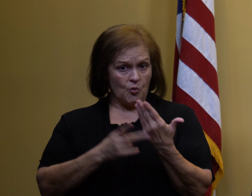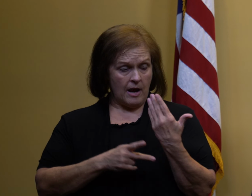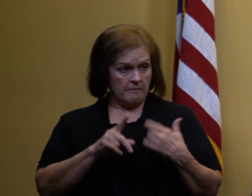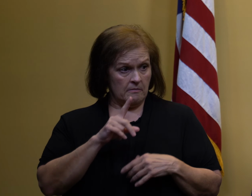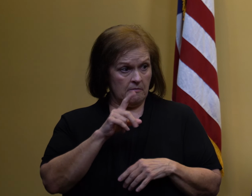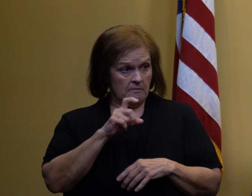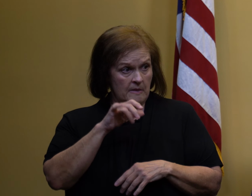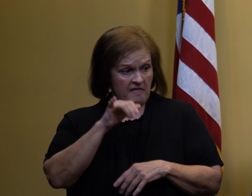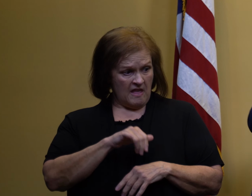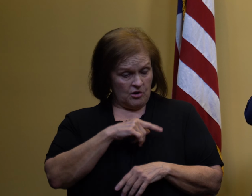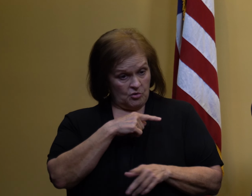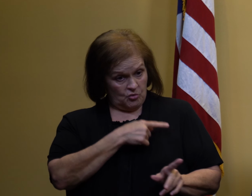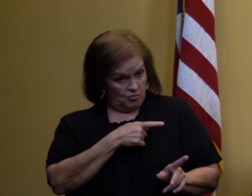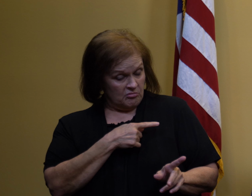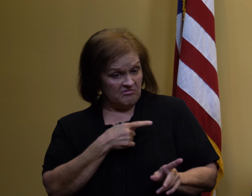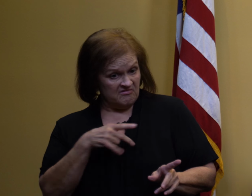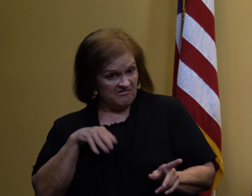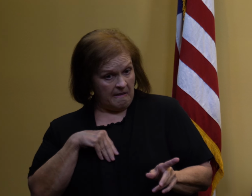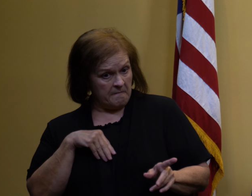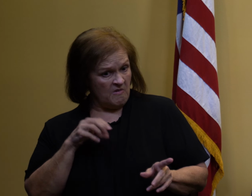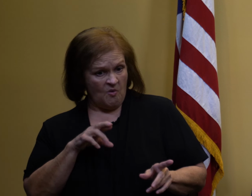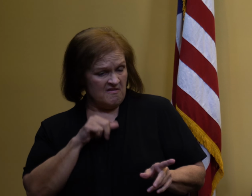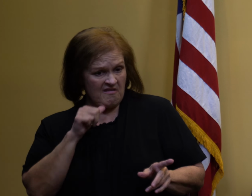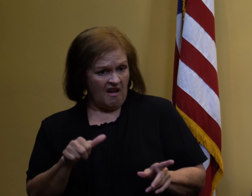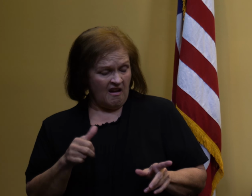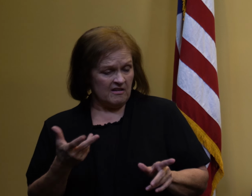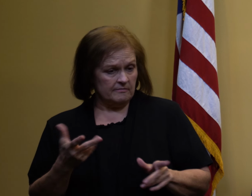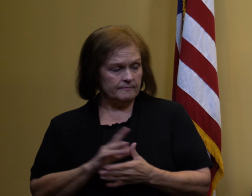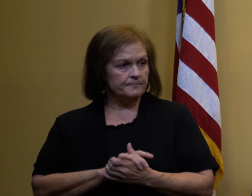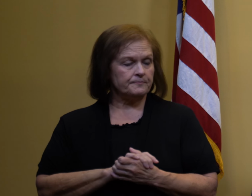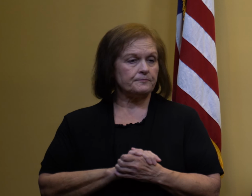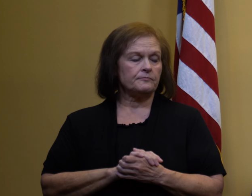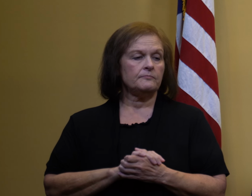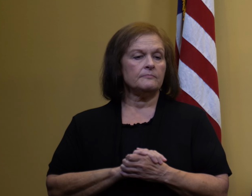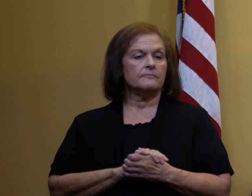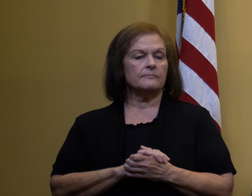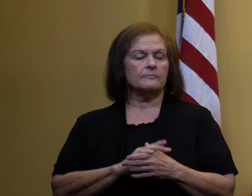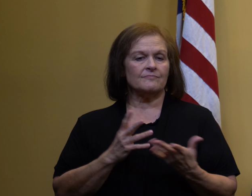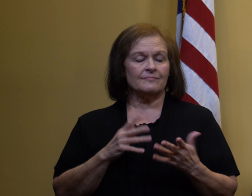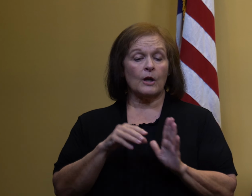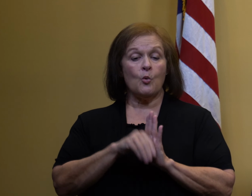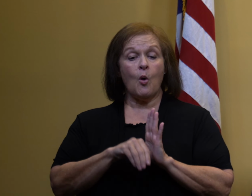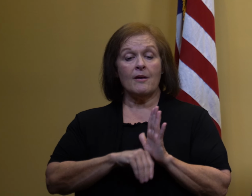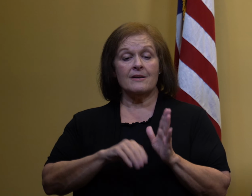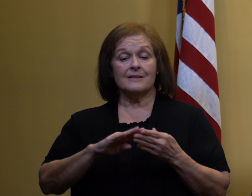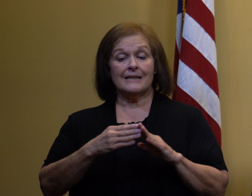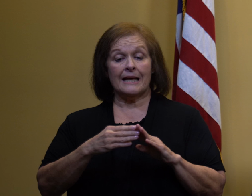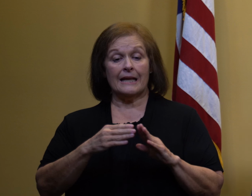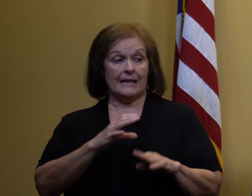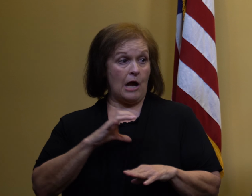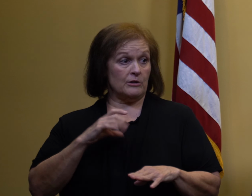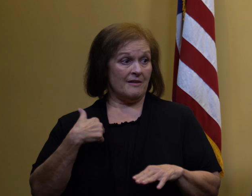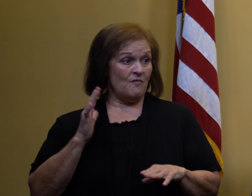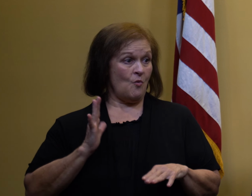you're in favor of, potentially not at all, just how you would respond to that idea. Well, on the New Orleans City Council that I